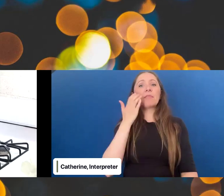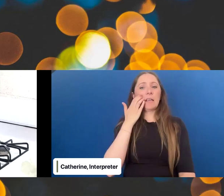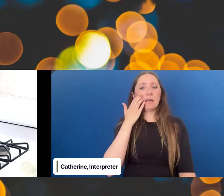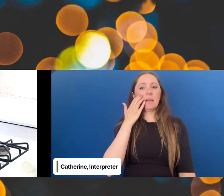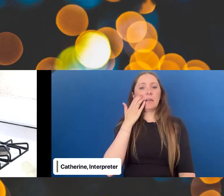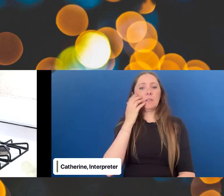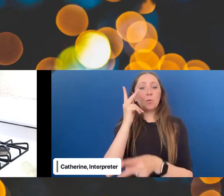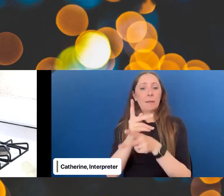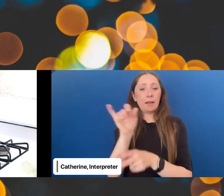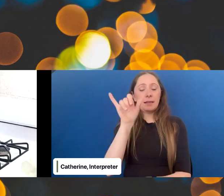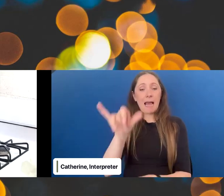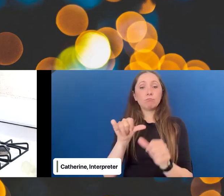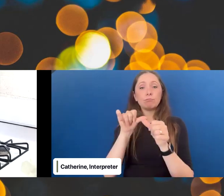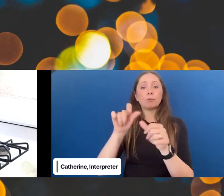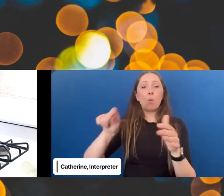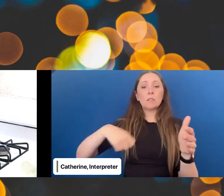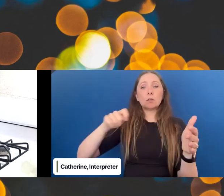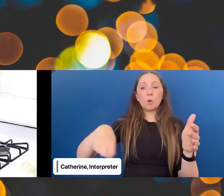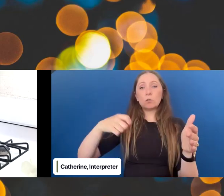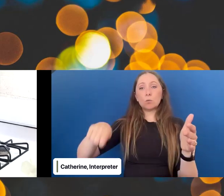it at that. Keep whisking.